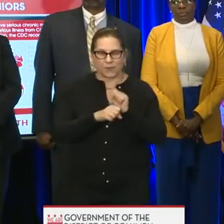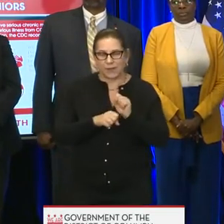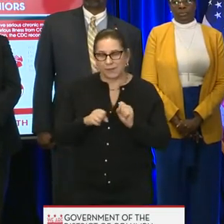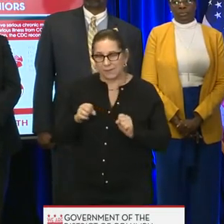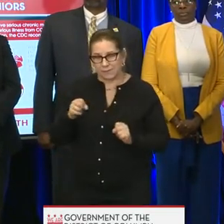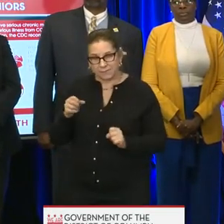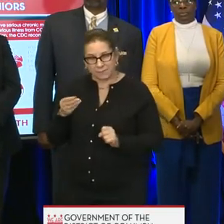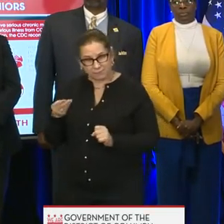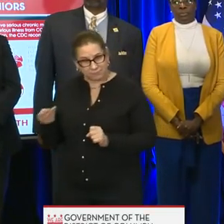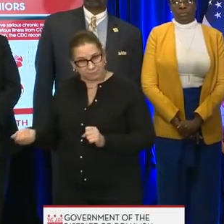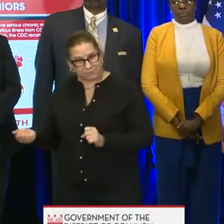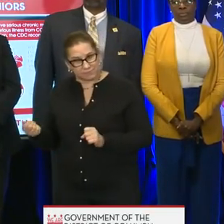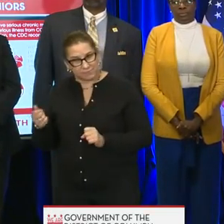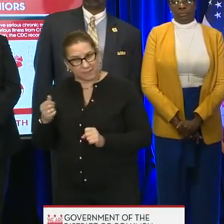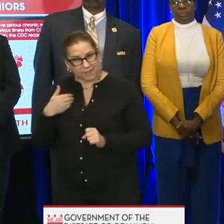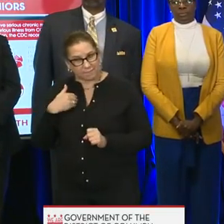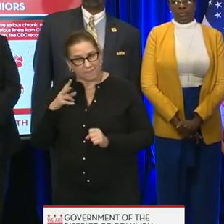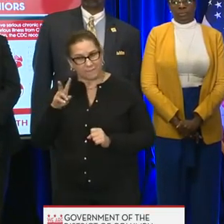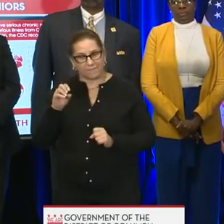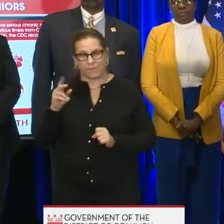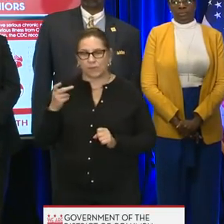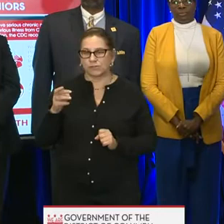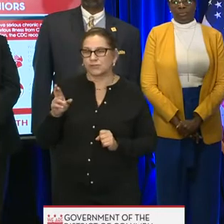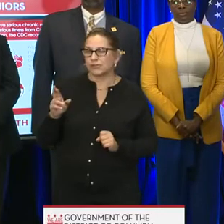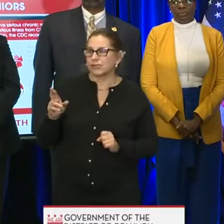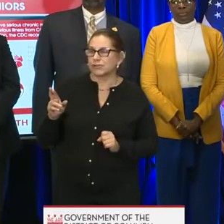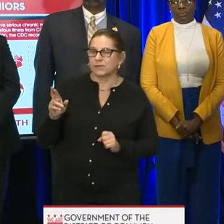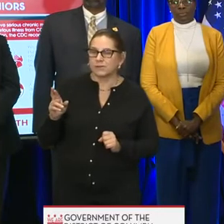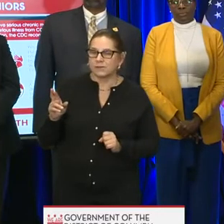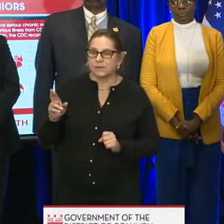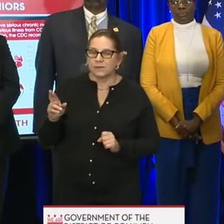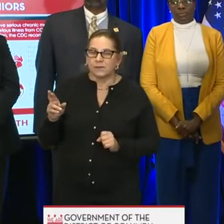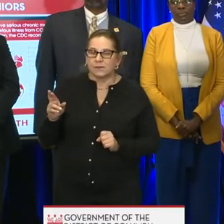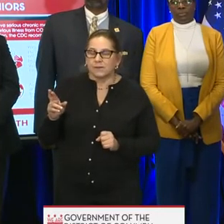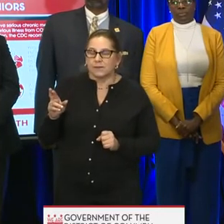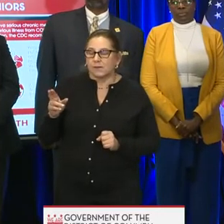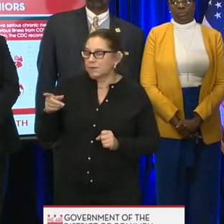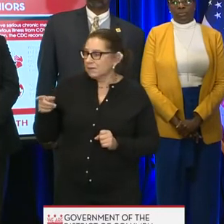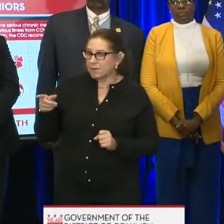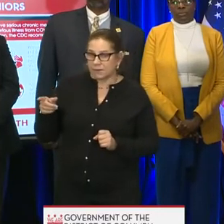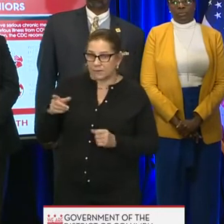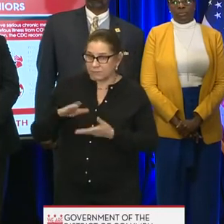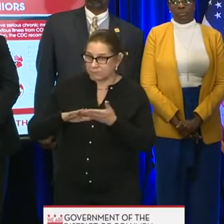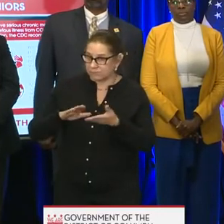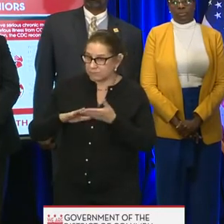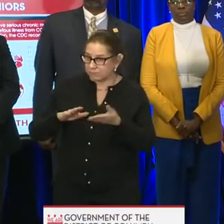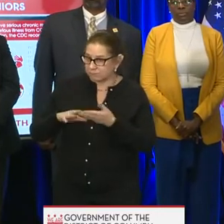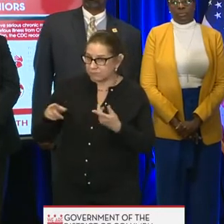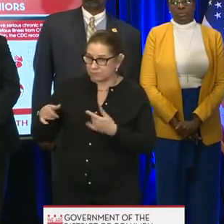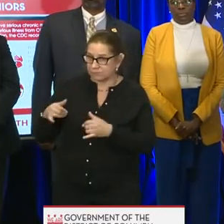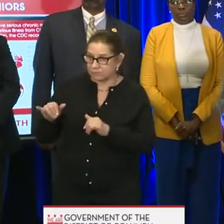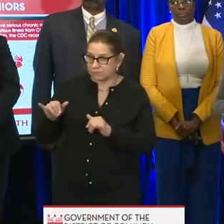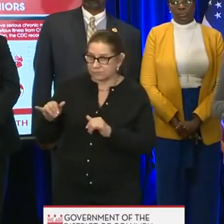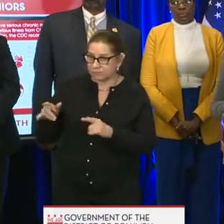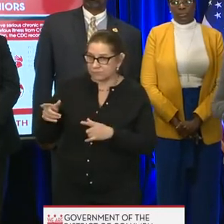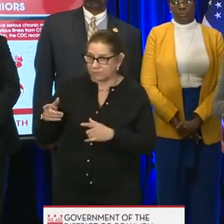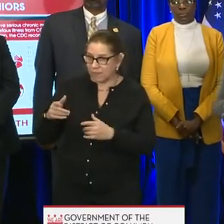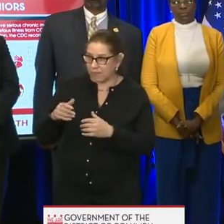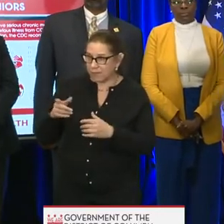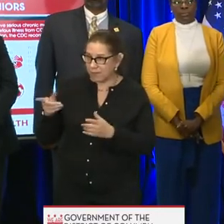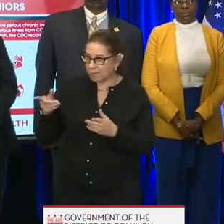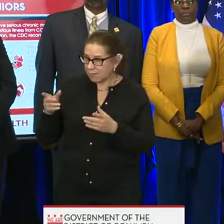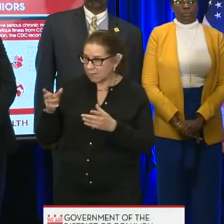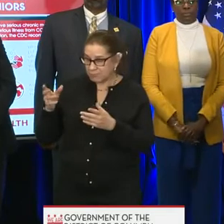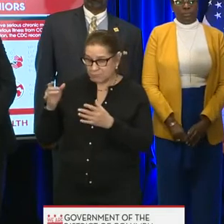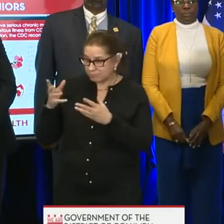remain open, would you use your quarantine powers or whatever powers you have to ensure that they don't stay open?